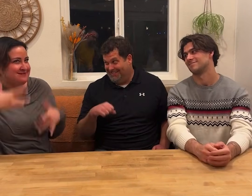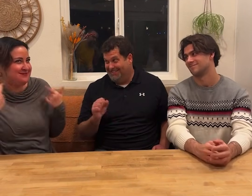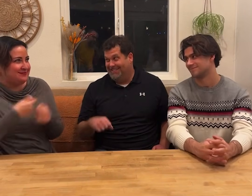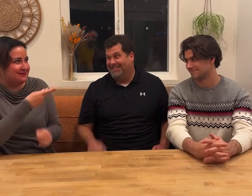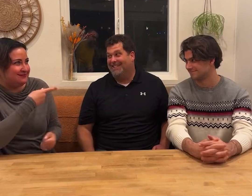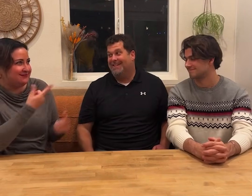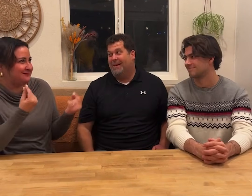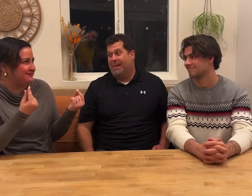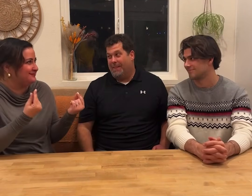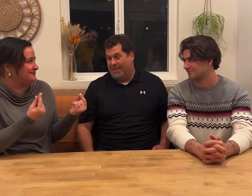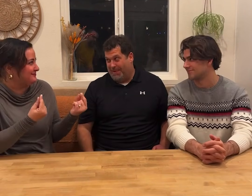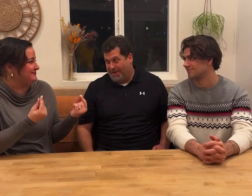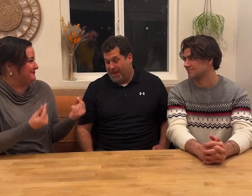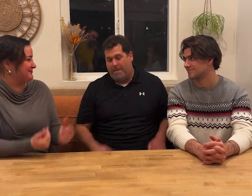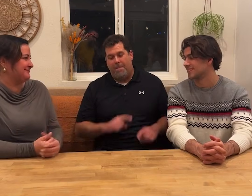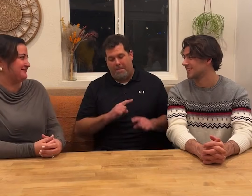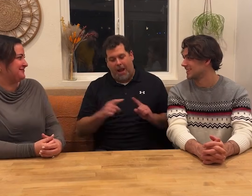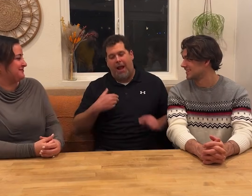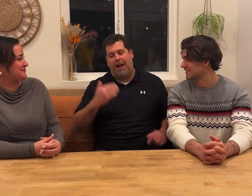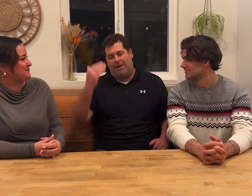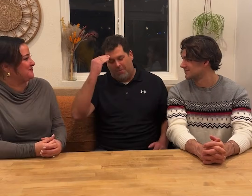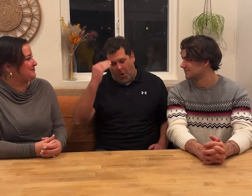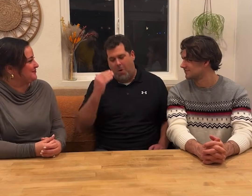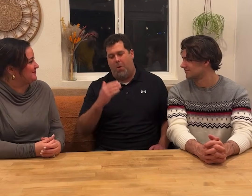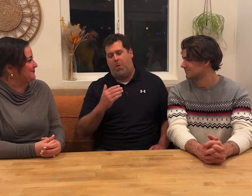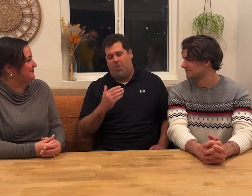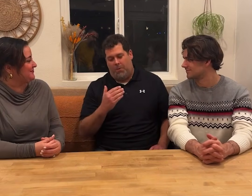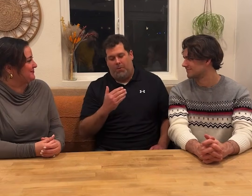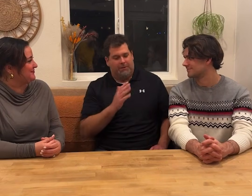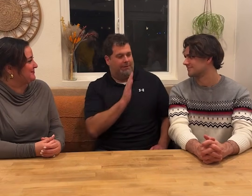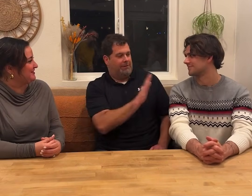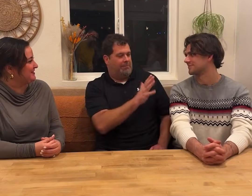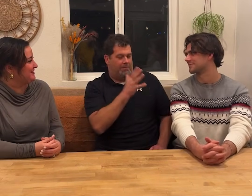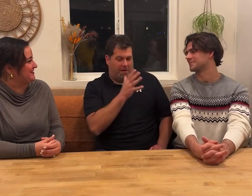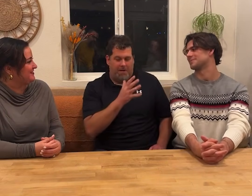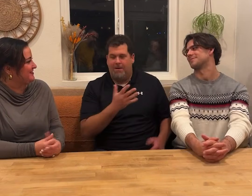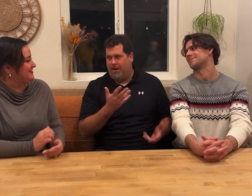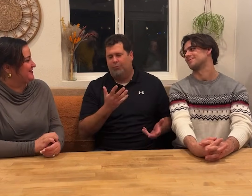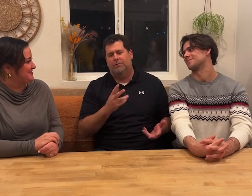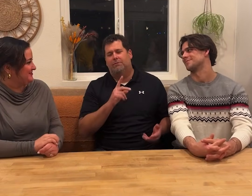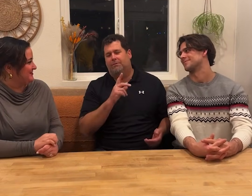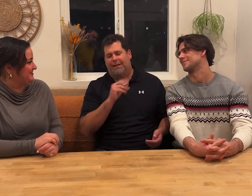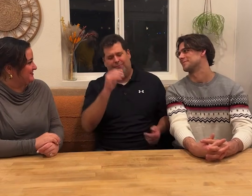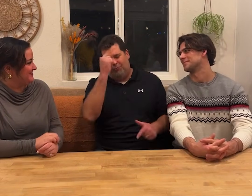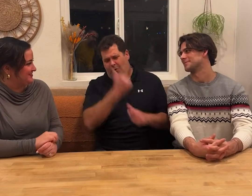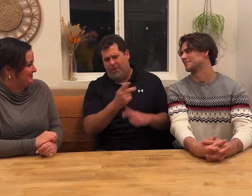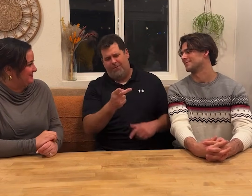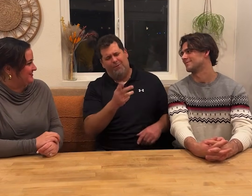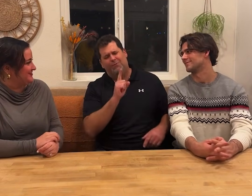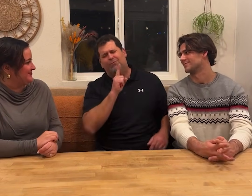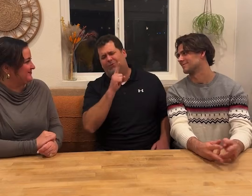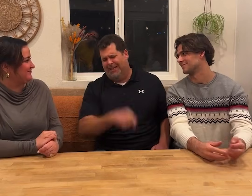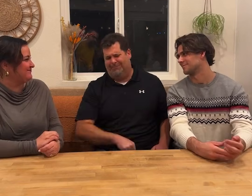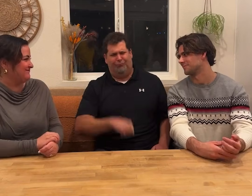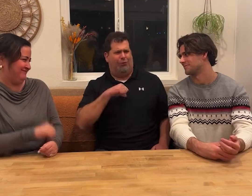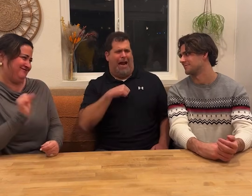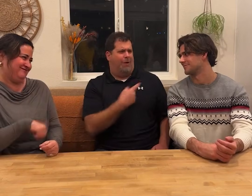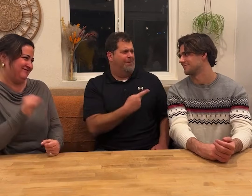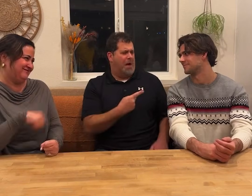I can only imagine what they were thinking, what was going on with you guys. Oh, for sure. And I know Corey's mom and his brother